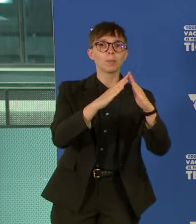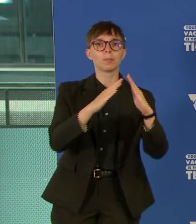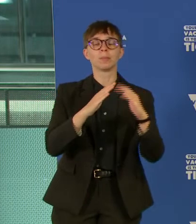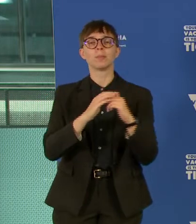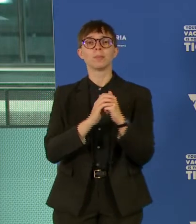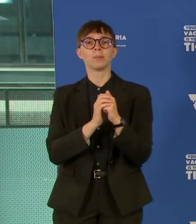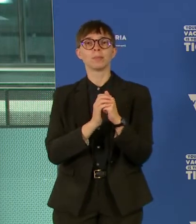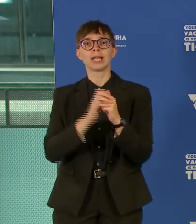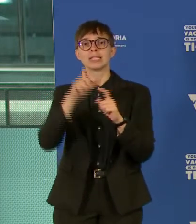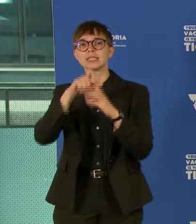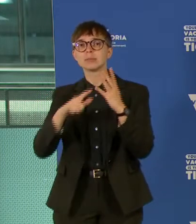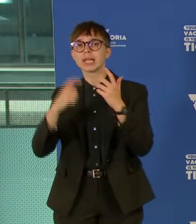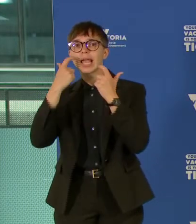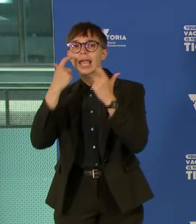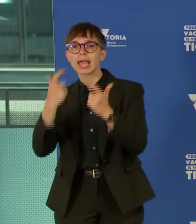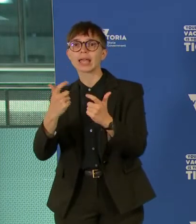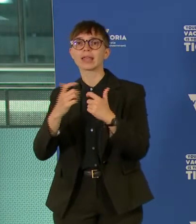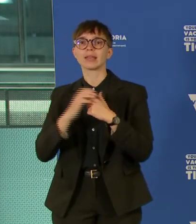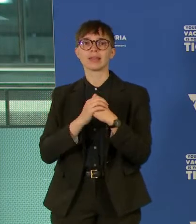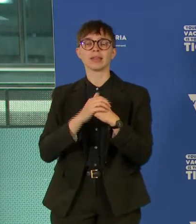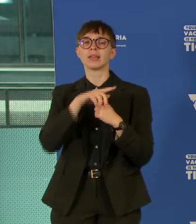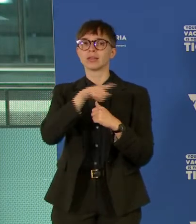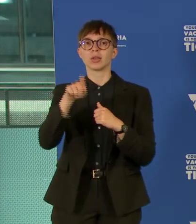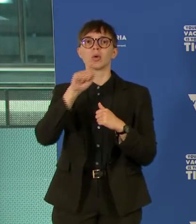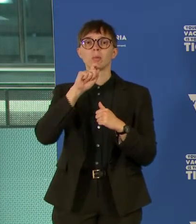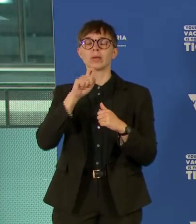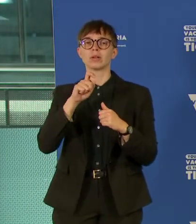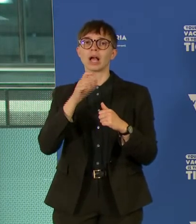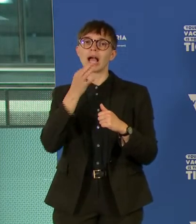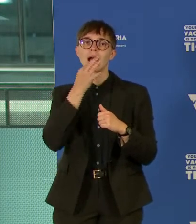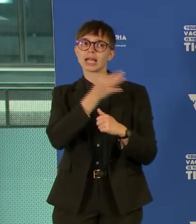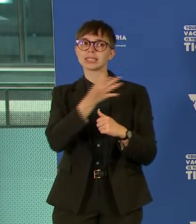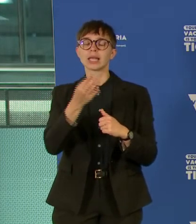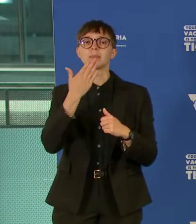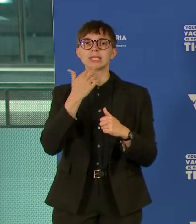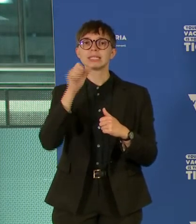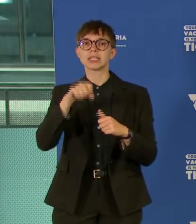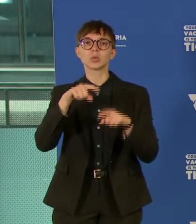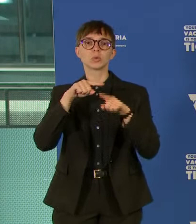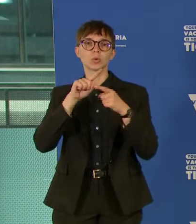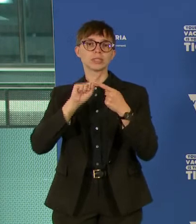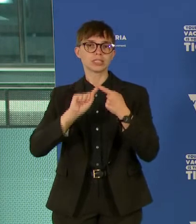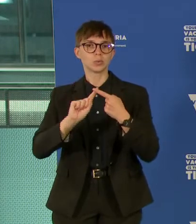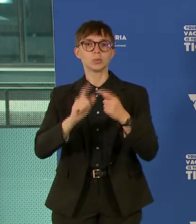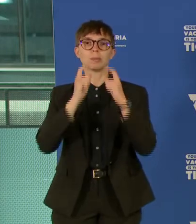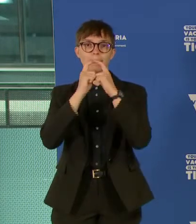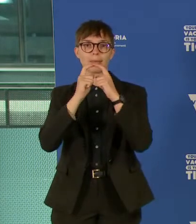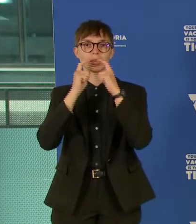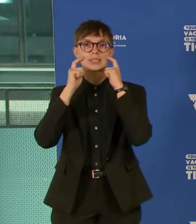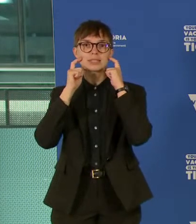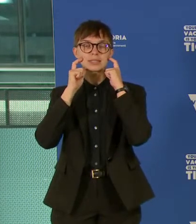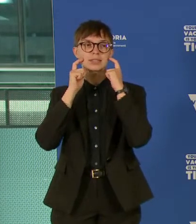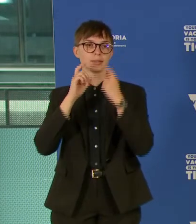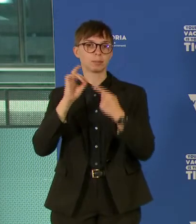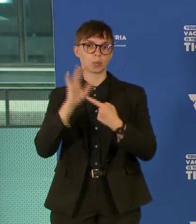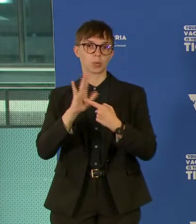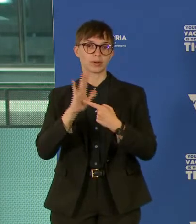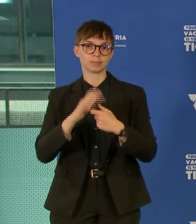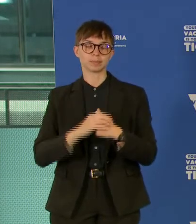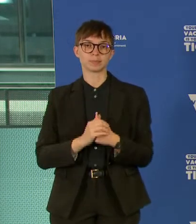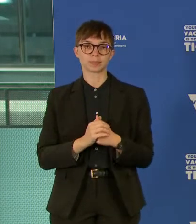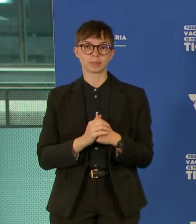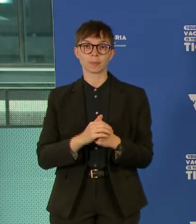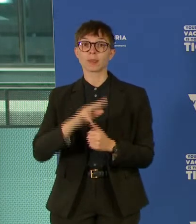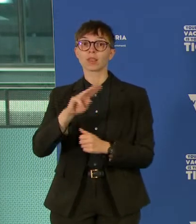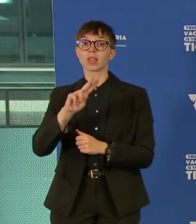settings where mask wearing will continue to be required. The third dose vaccine mandates for our critical workers still